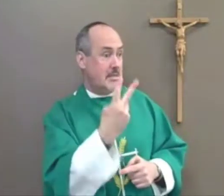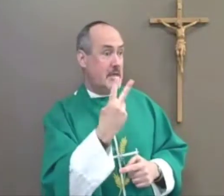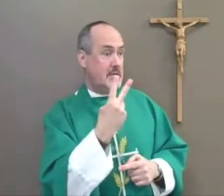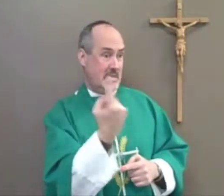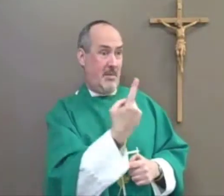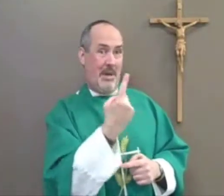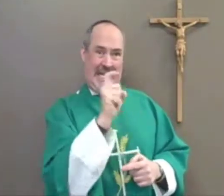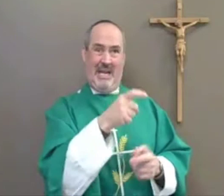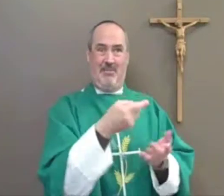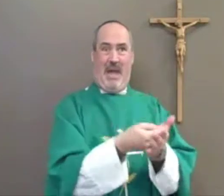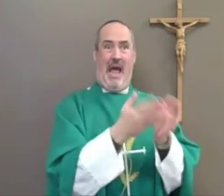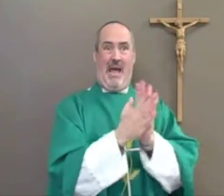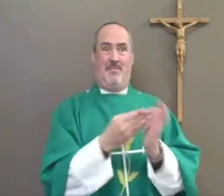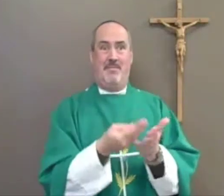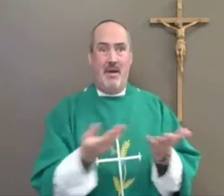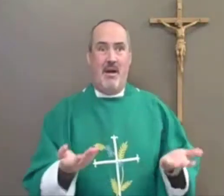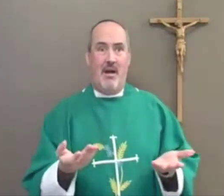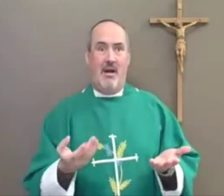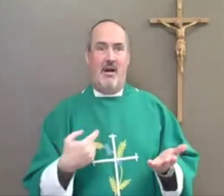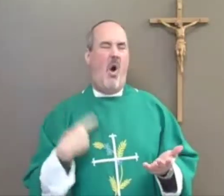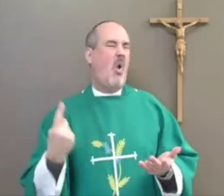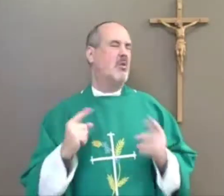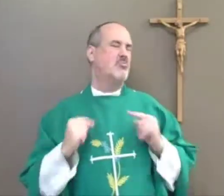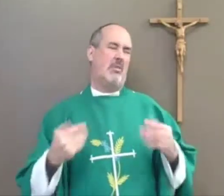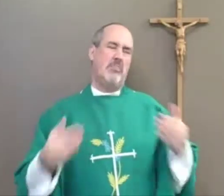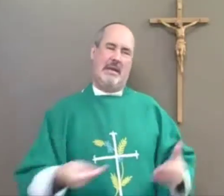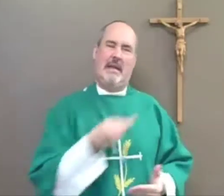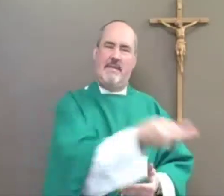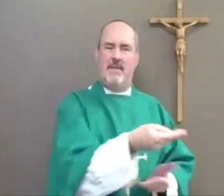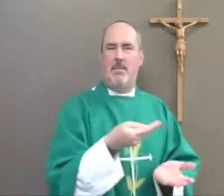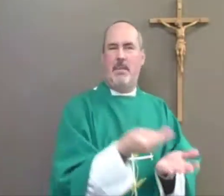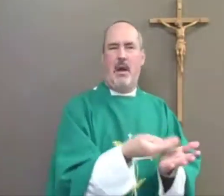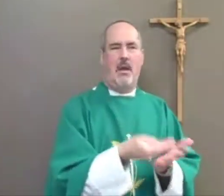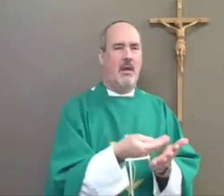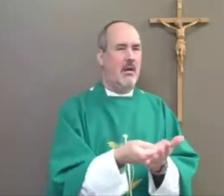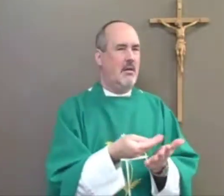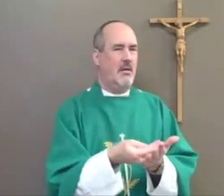For me, when I see someone asking for money, I always try and give them some.